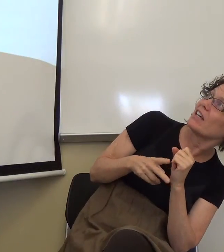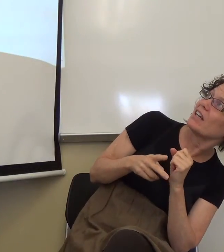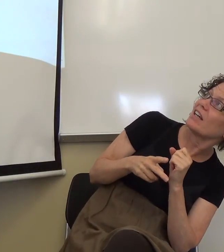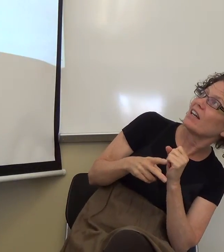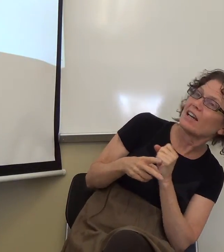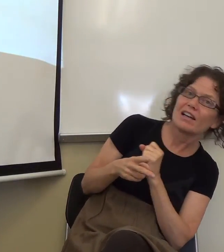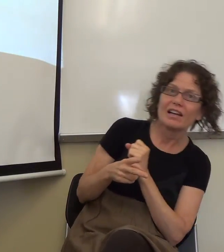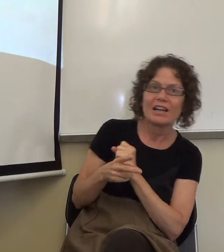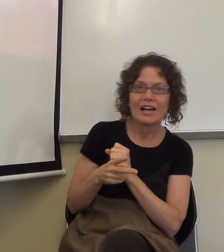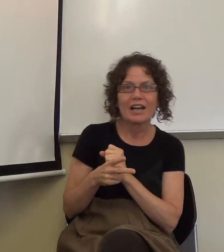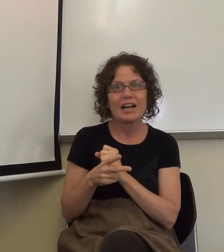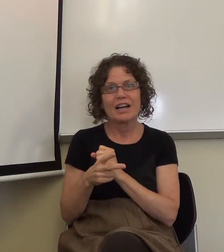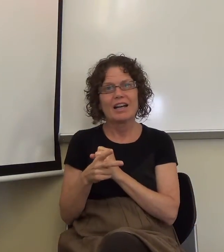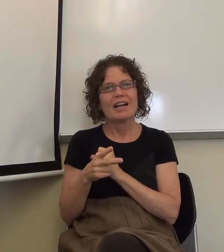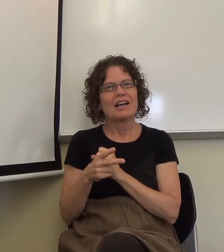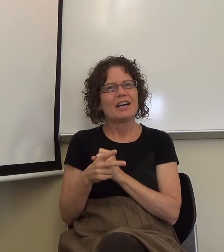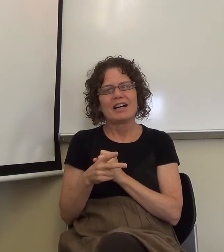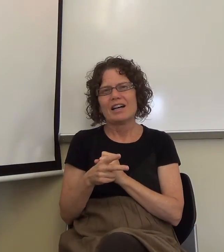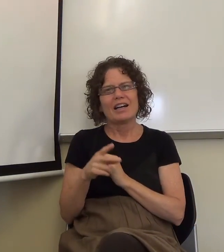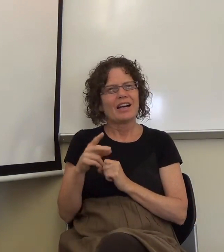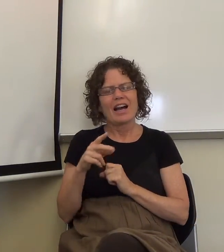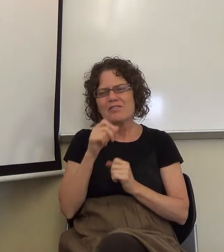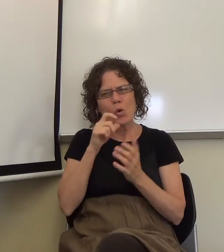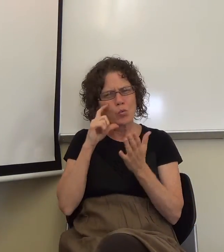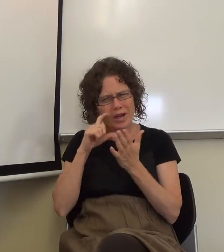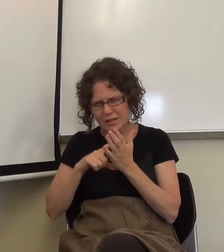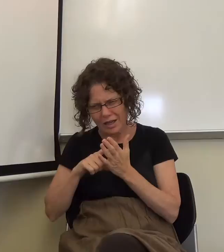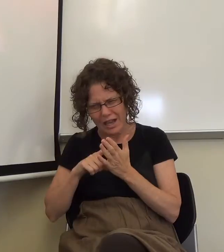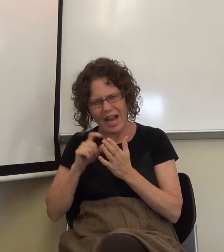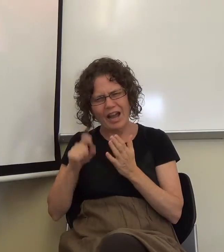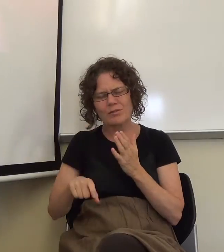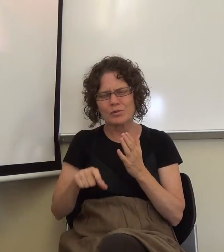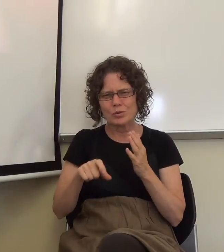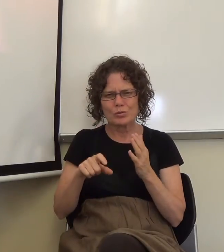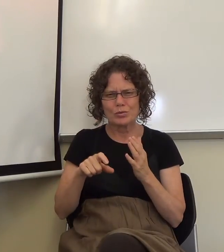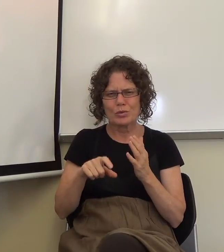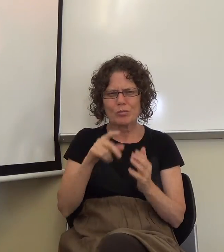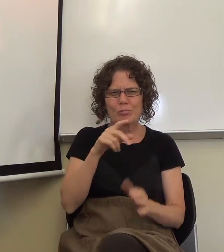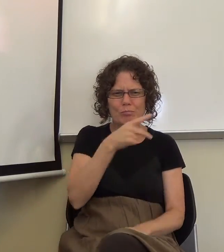don't recognize it, so I have to sound it out.